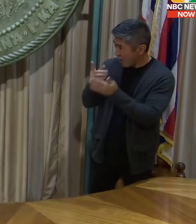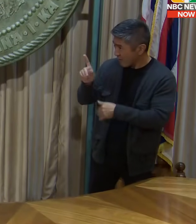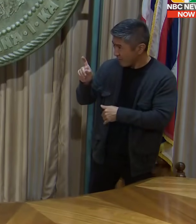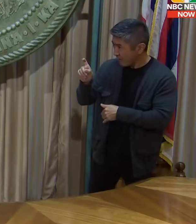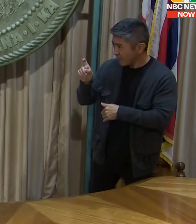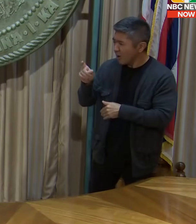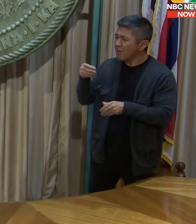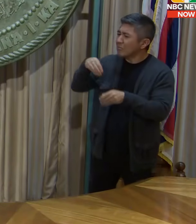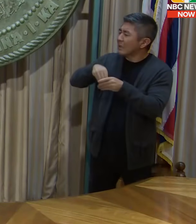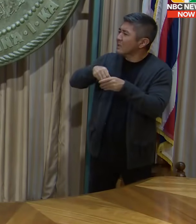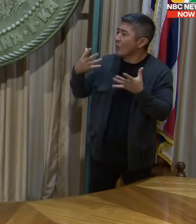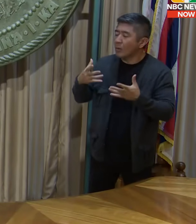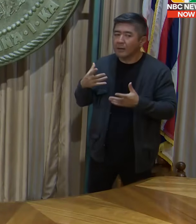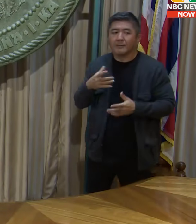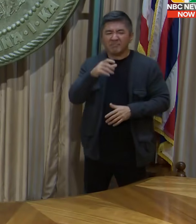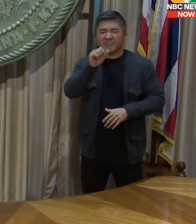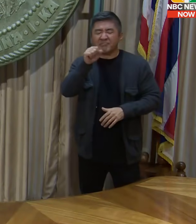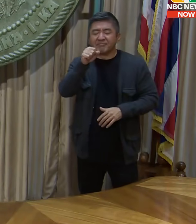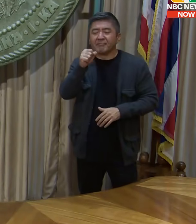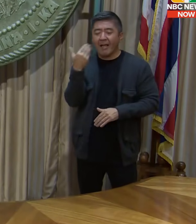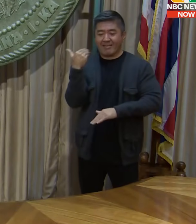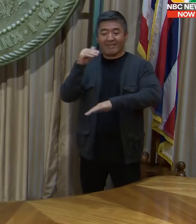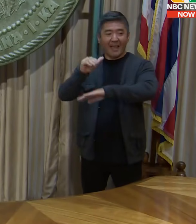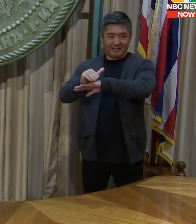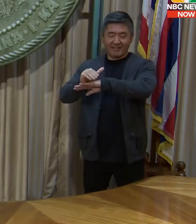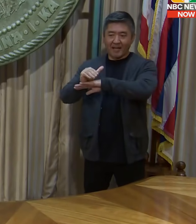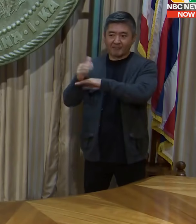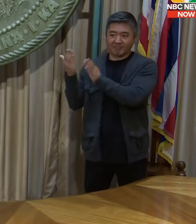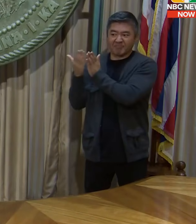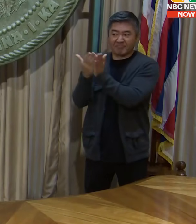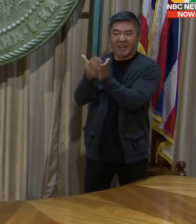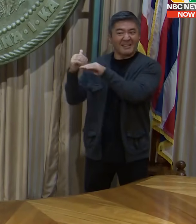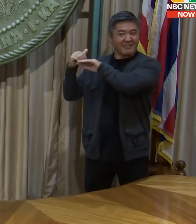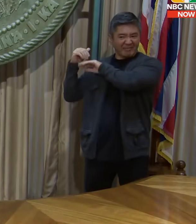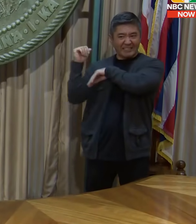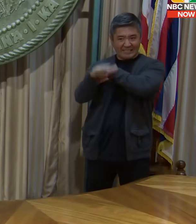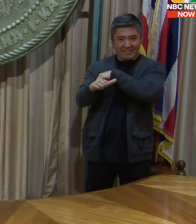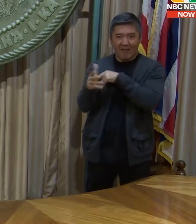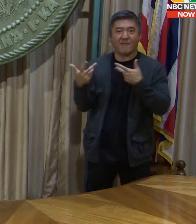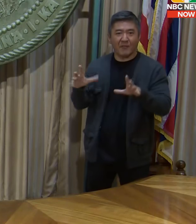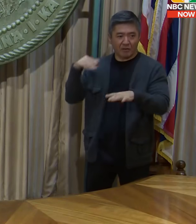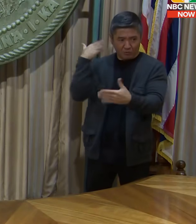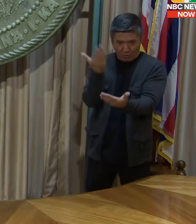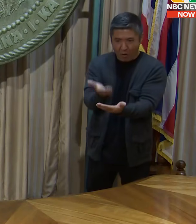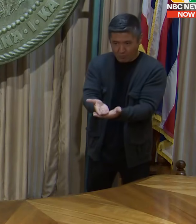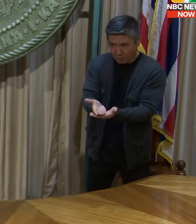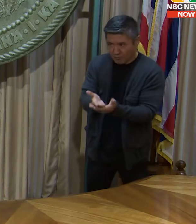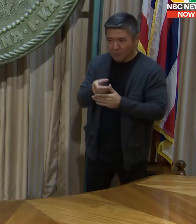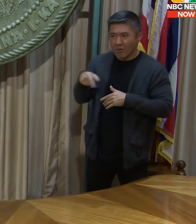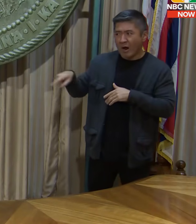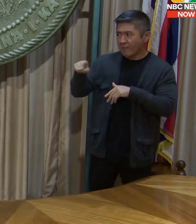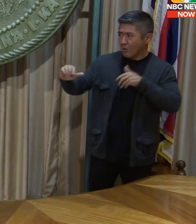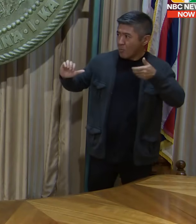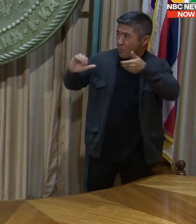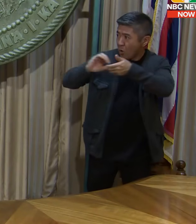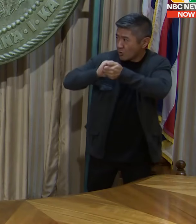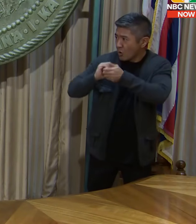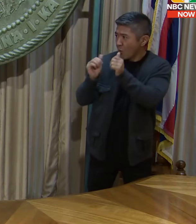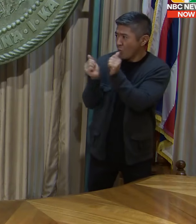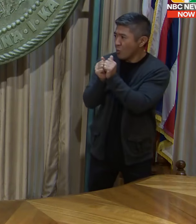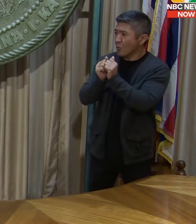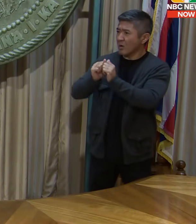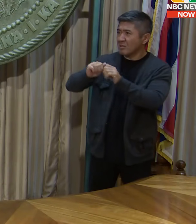you. Actually, it came in last night. So a massive shipment came in last night. The team at Healthcare Association of Hawaii, in partnership with our